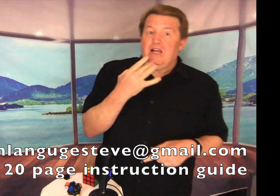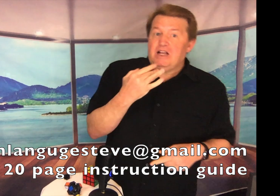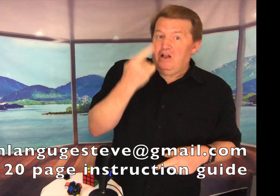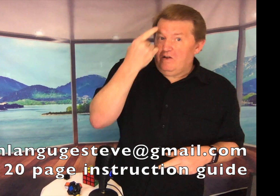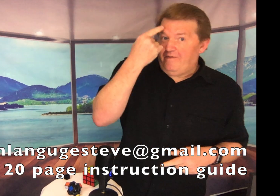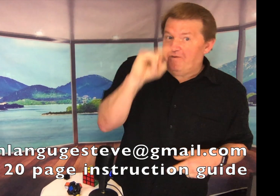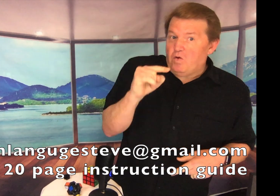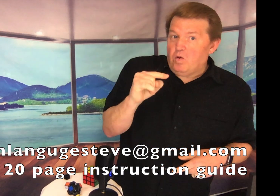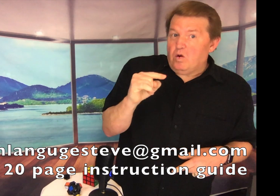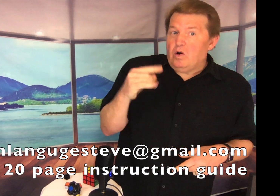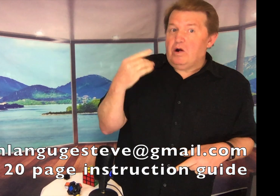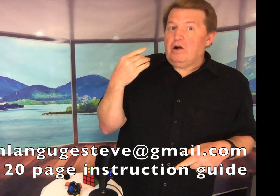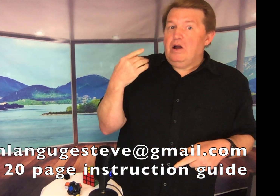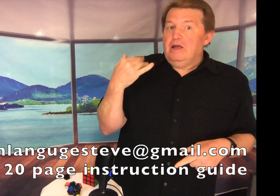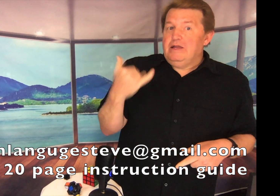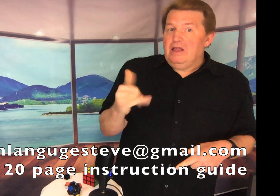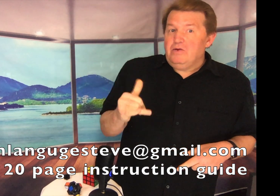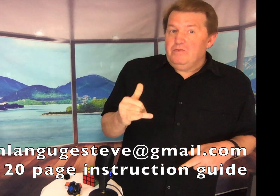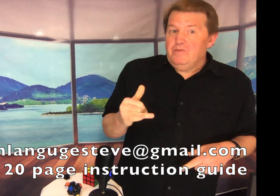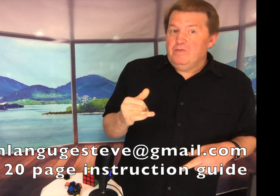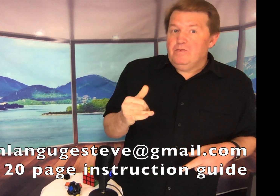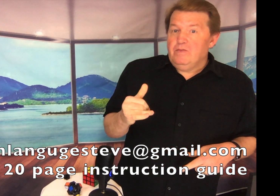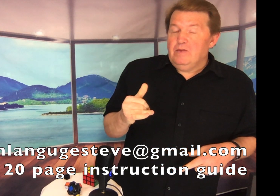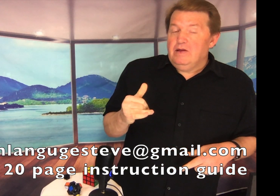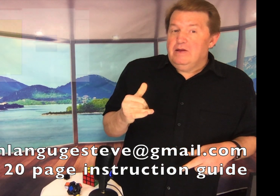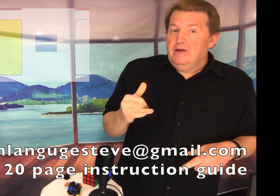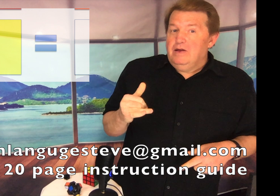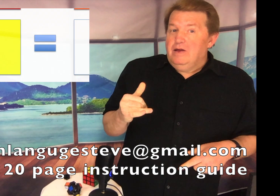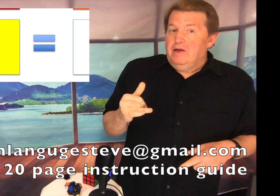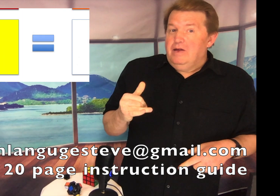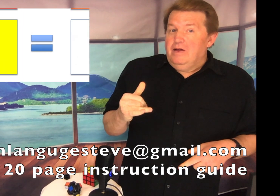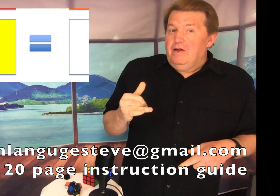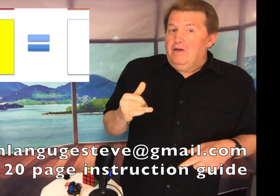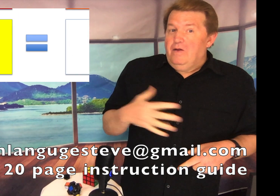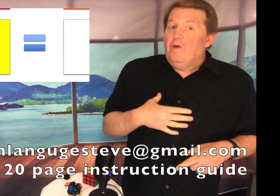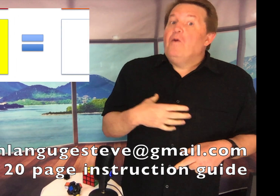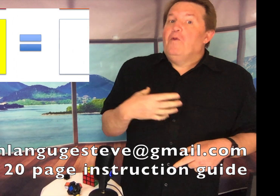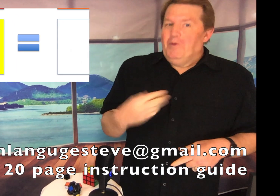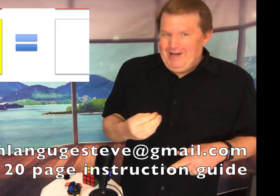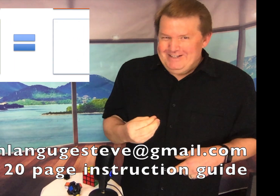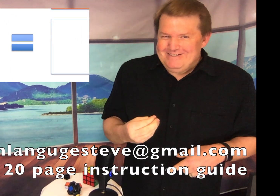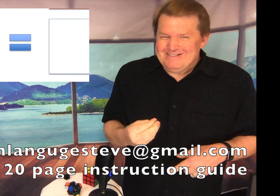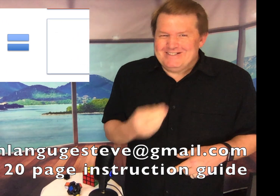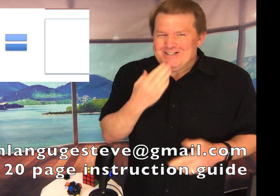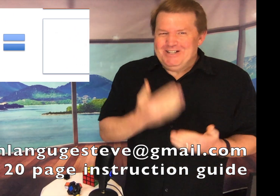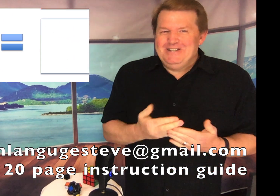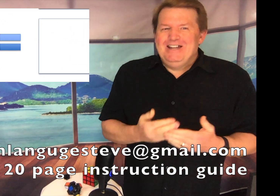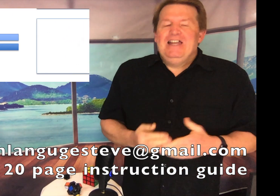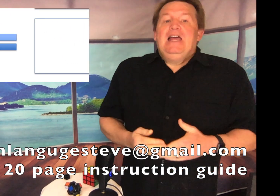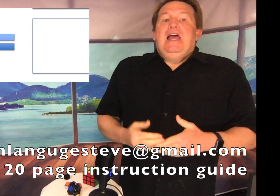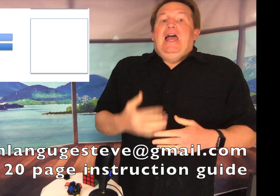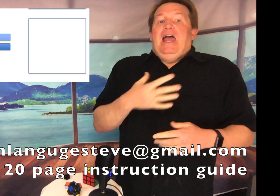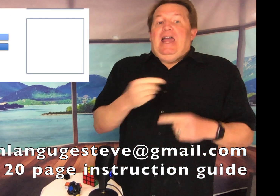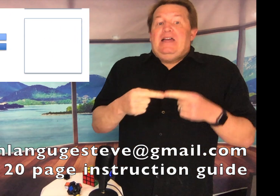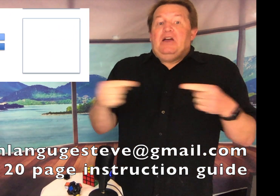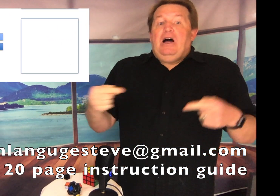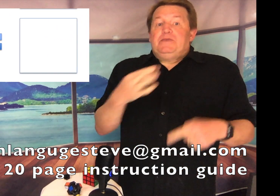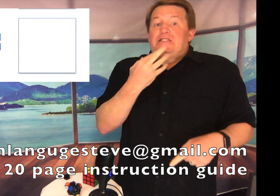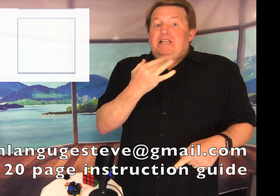color for yellow, white, Good. And the opposite side